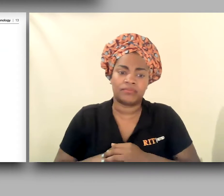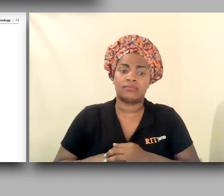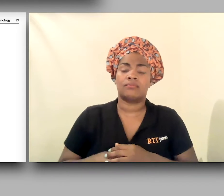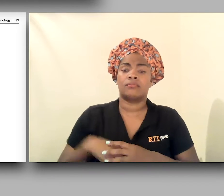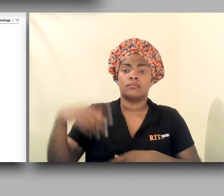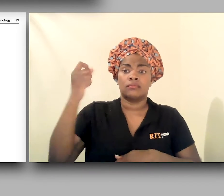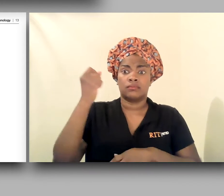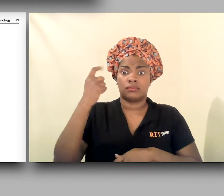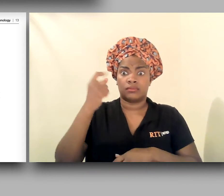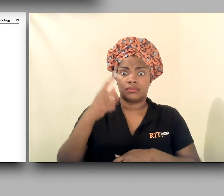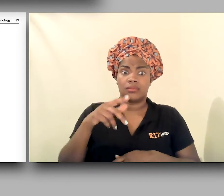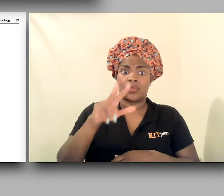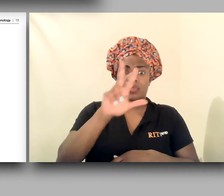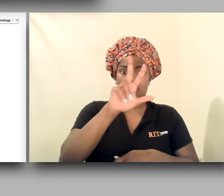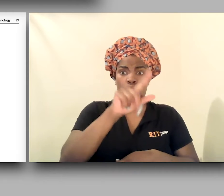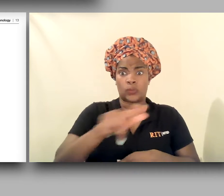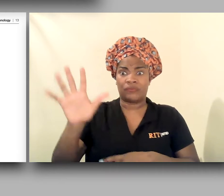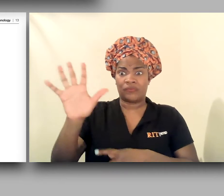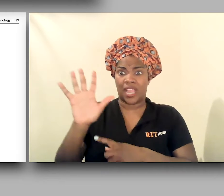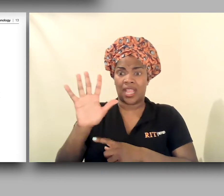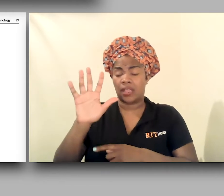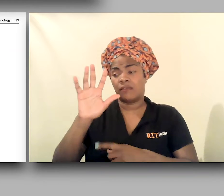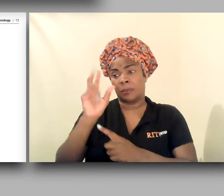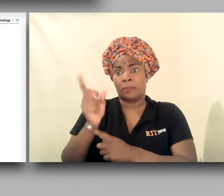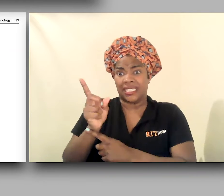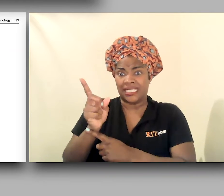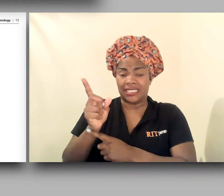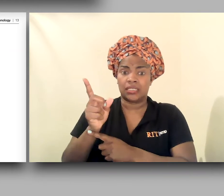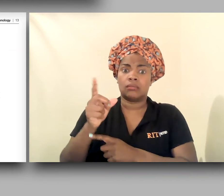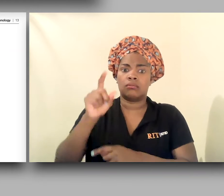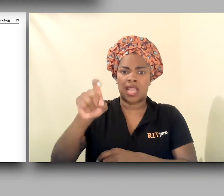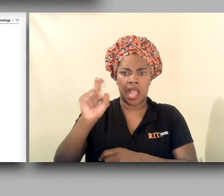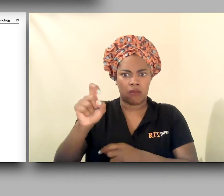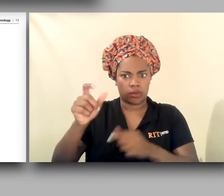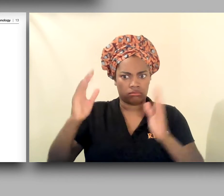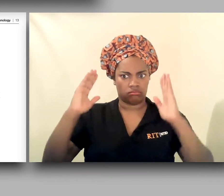3 to 5 minutes. That's the length of the